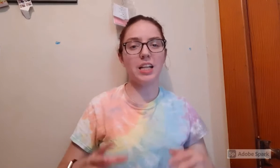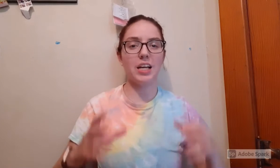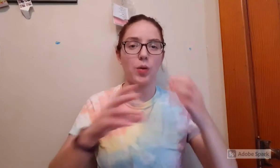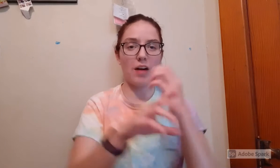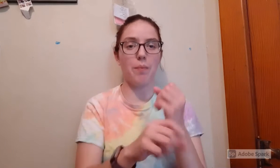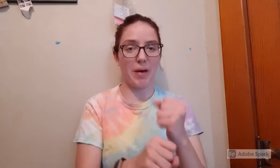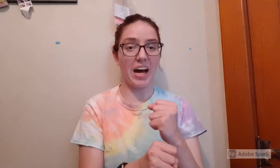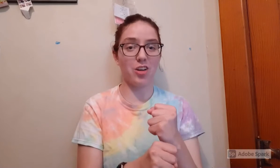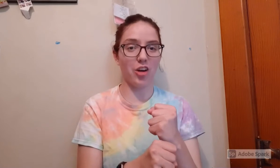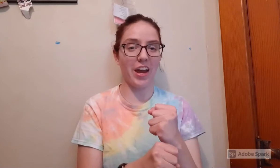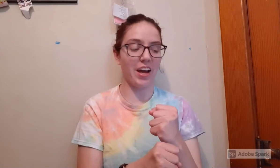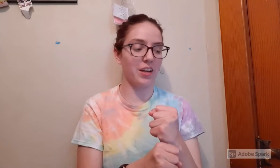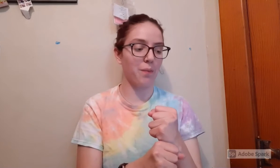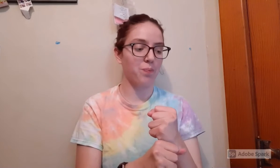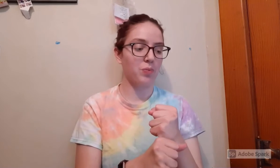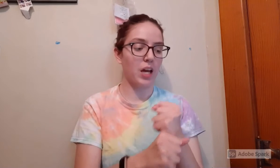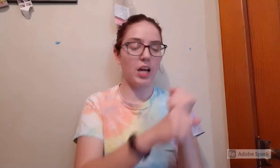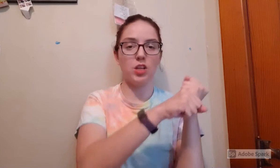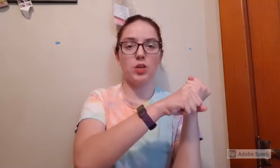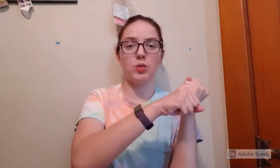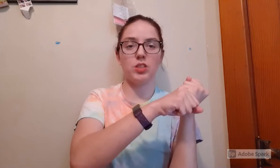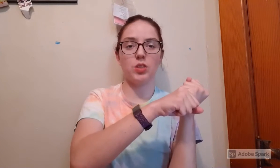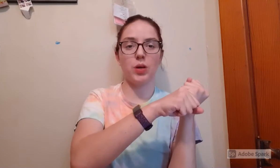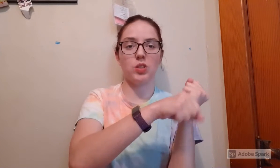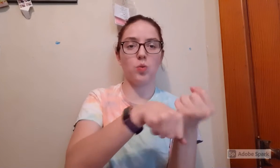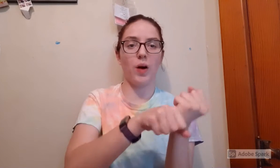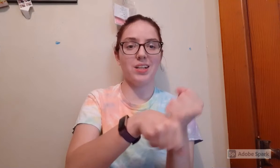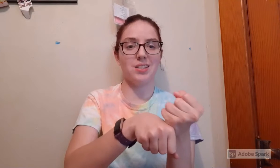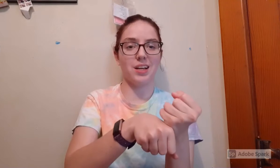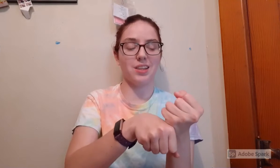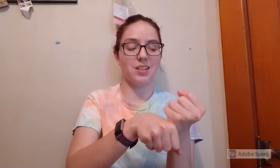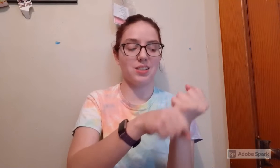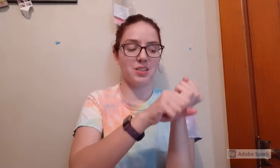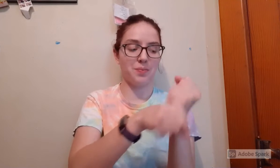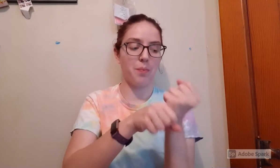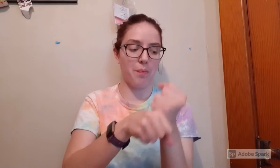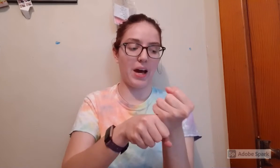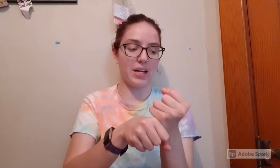like you have a bat in your hand. And you just are doing twice like this. Bat.